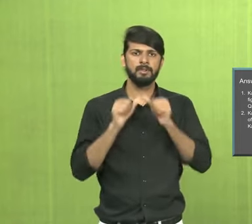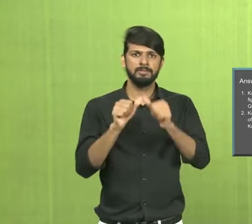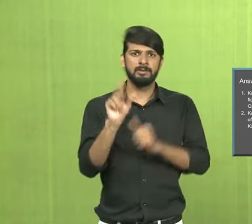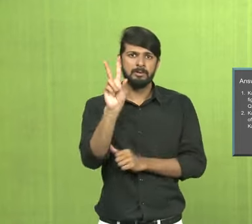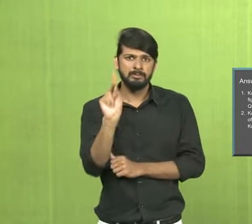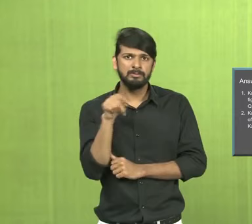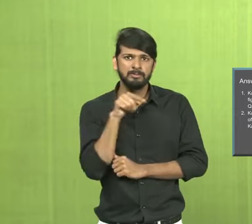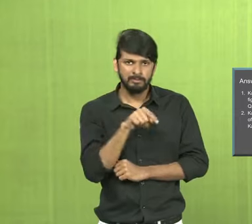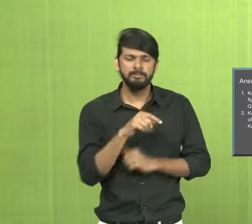Answer number 2.